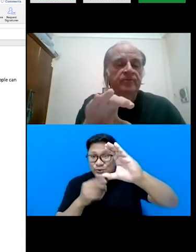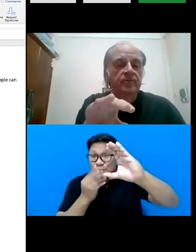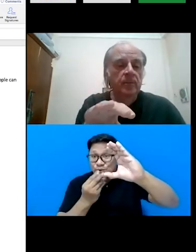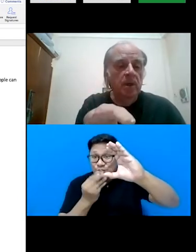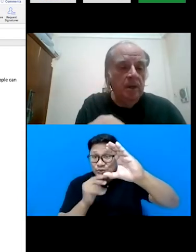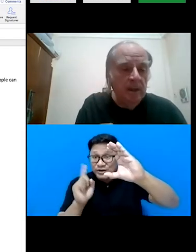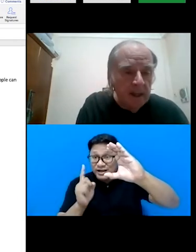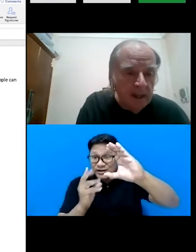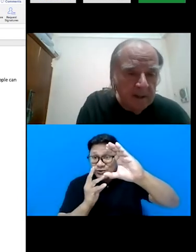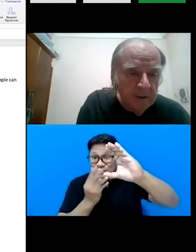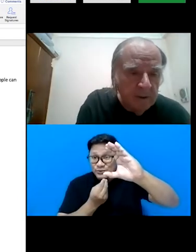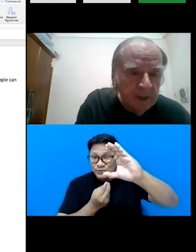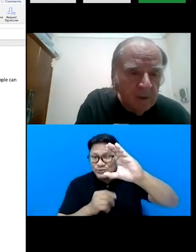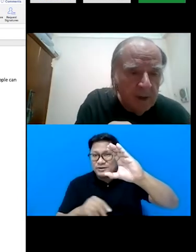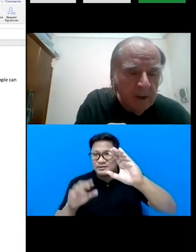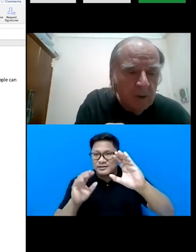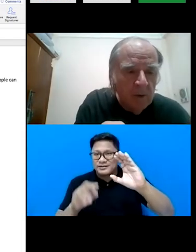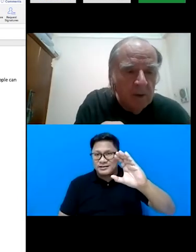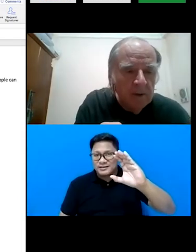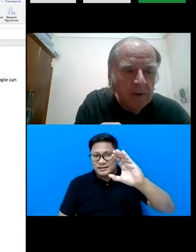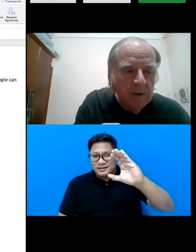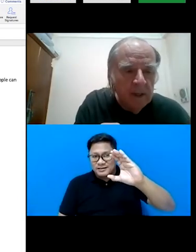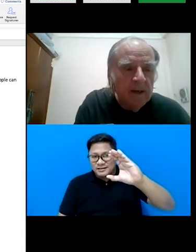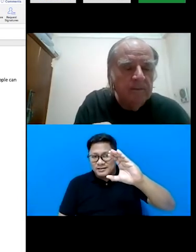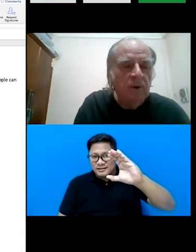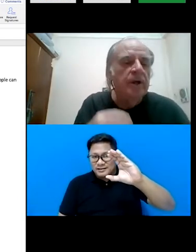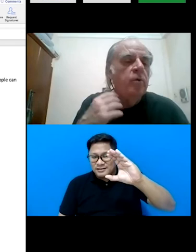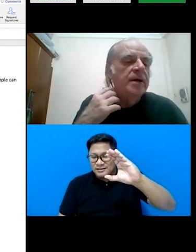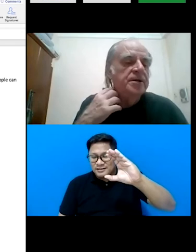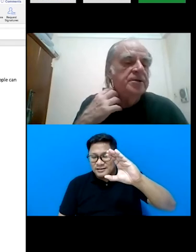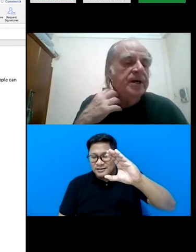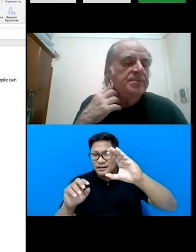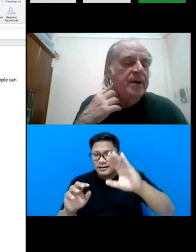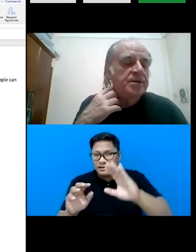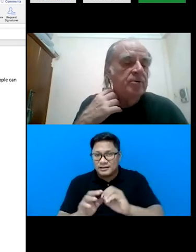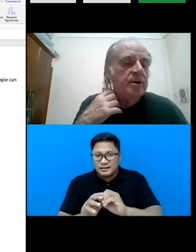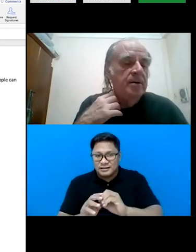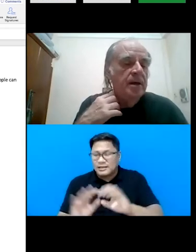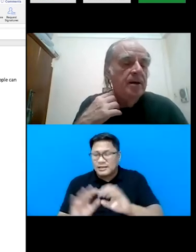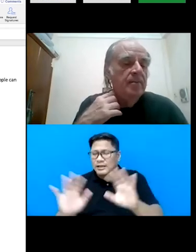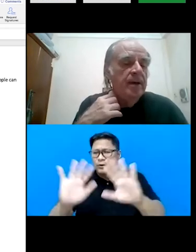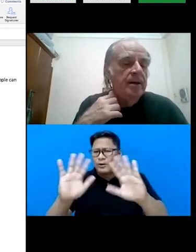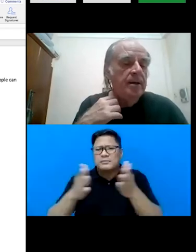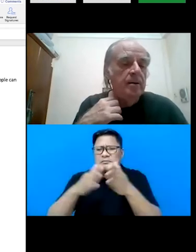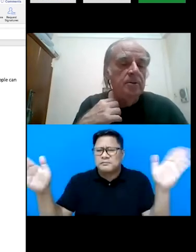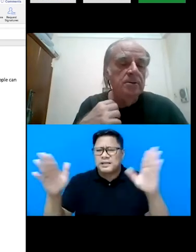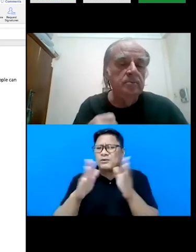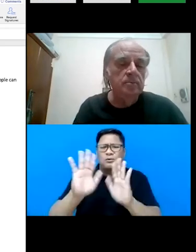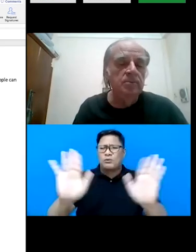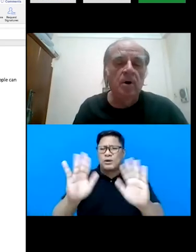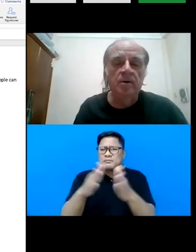after the, I yeah, think I you got it. don't I need think I got quite, it. yeah, So don't yeah, need quite such a big space. You can make it a